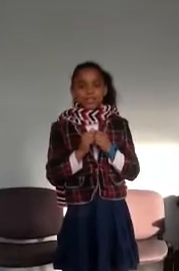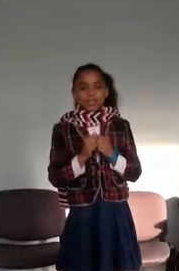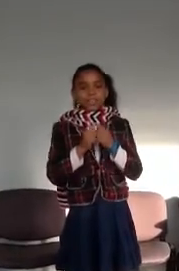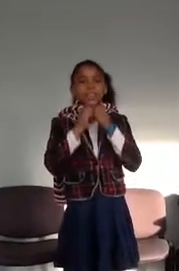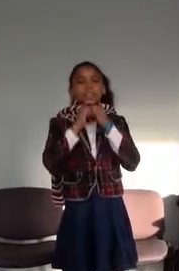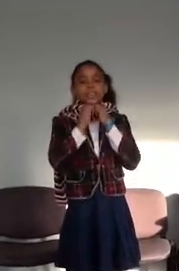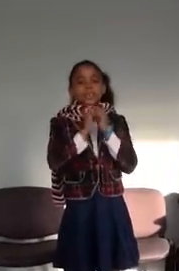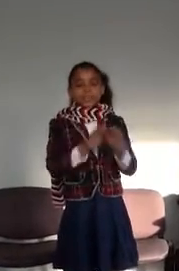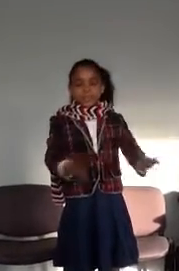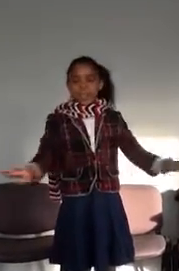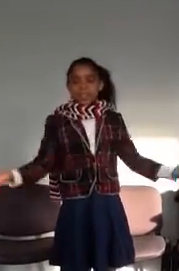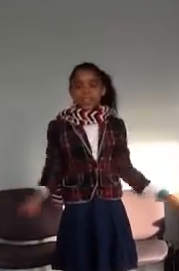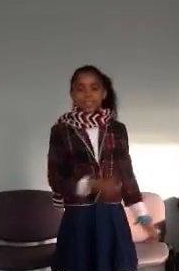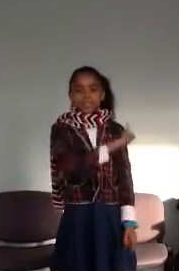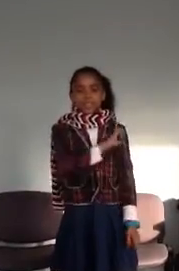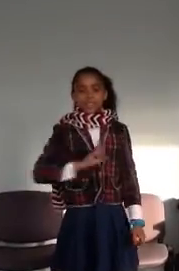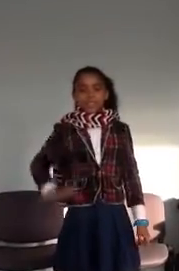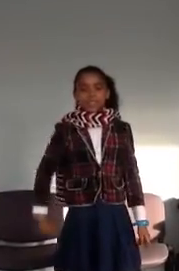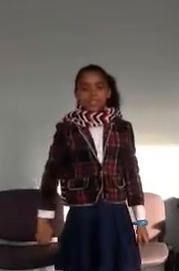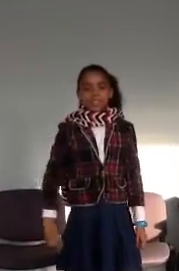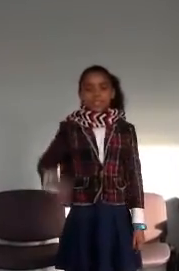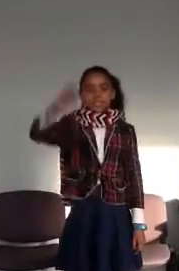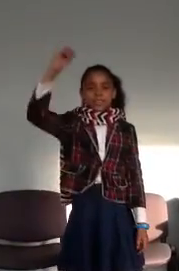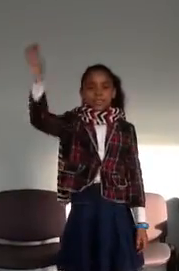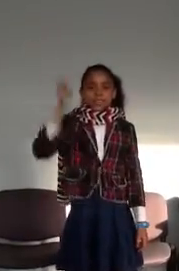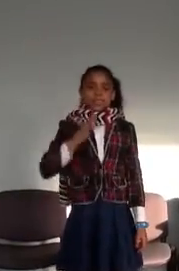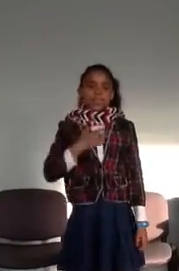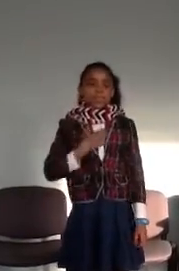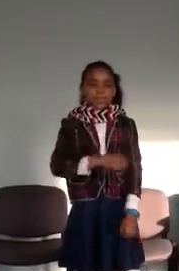3. Bless the Lord, O my